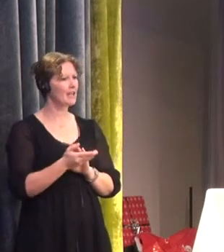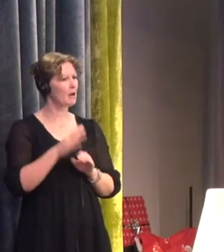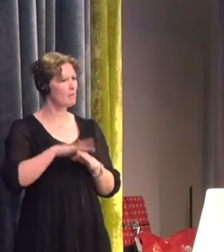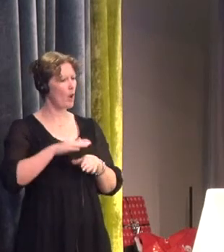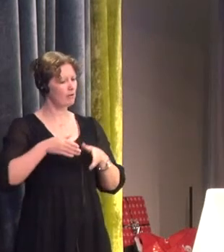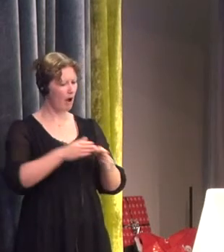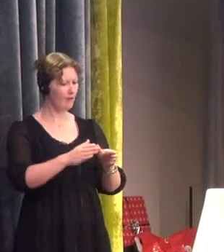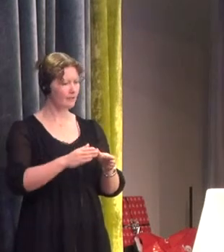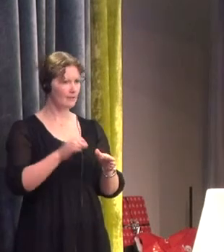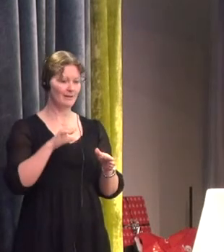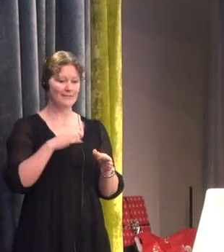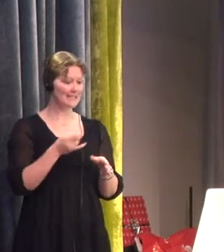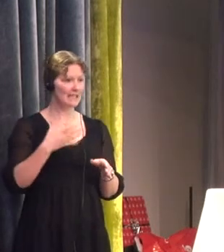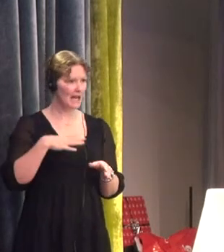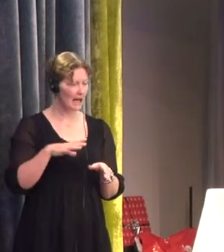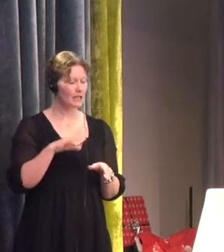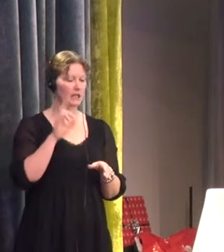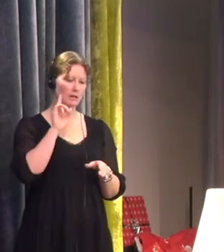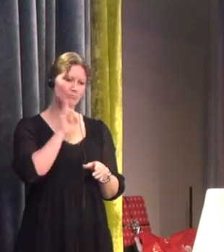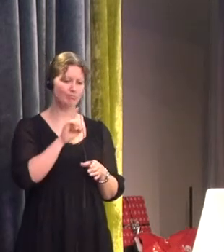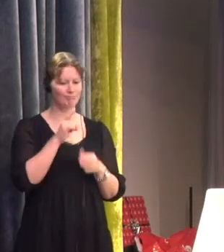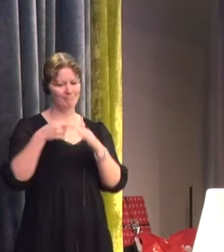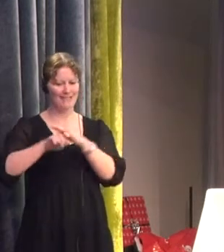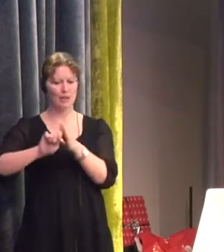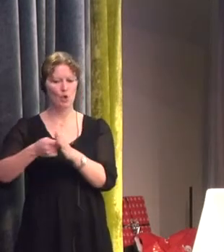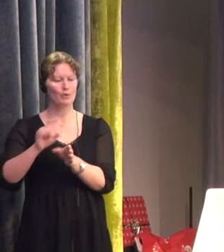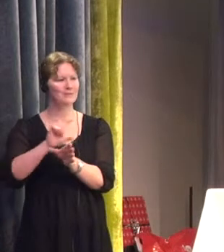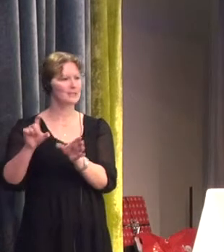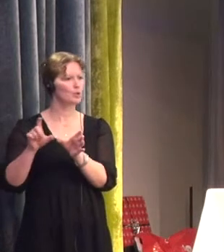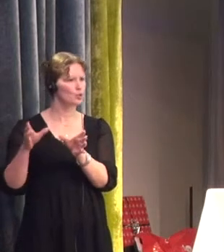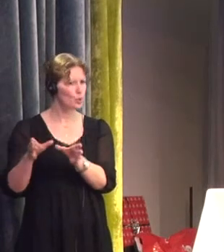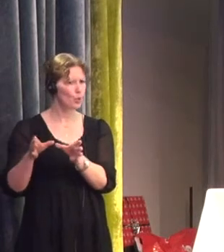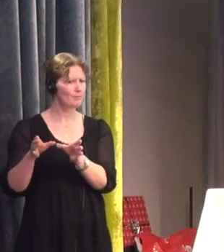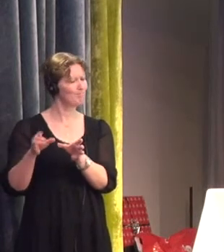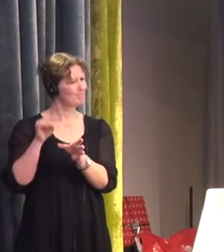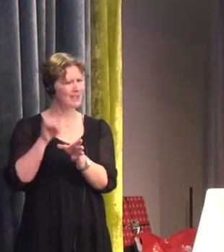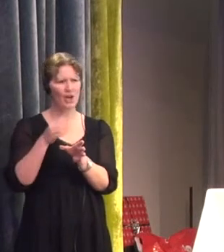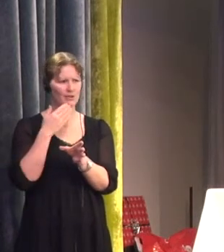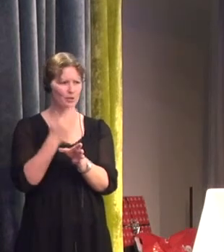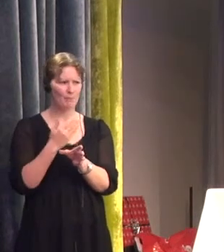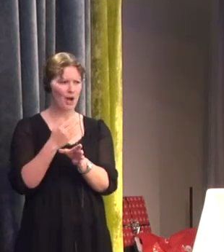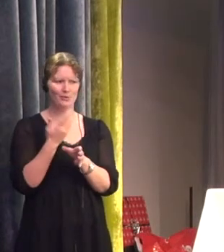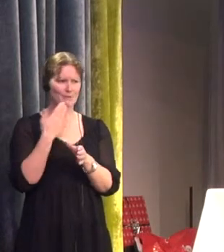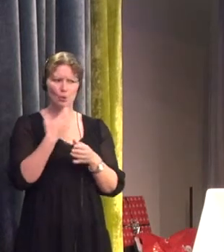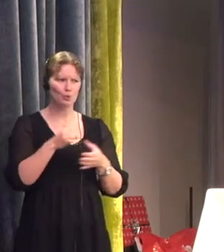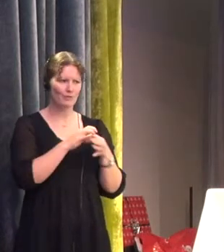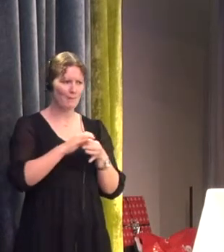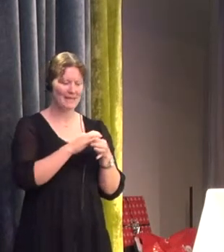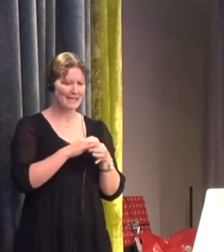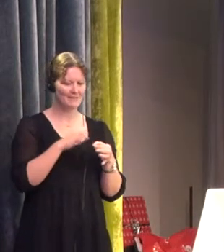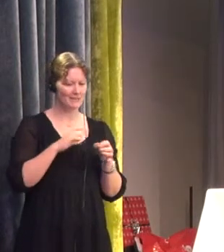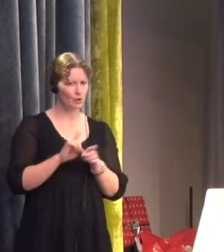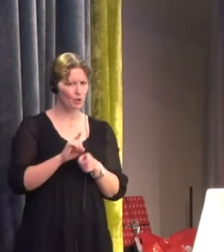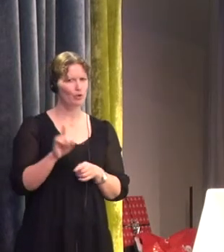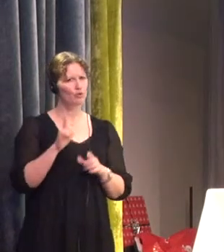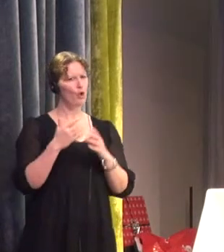up in institutions. And then it's a mixed blessing. Most of the time, families who care for people with disabilities are trying their best,